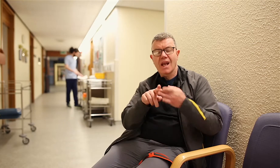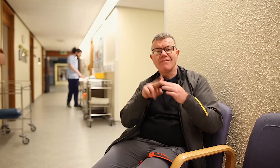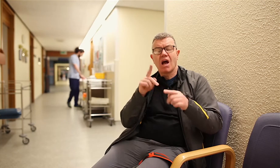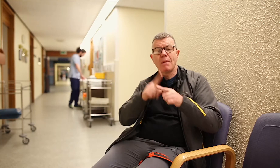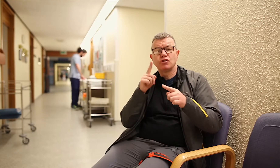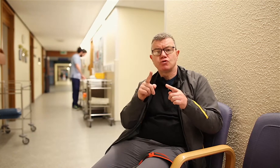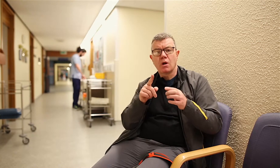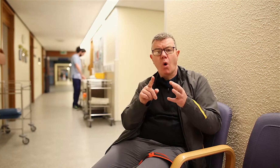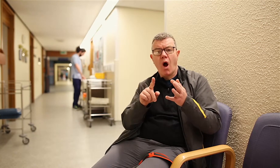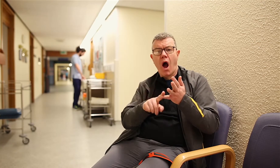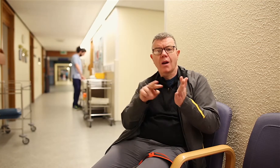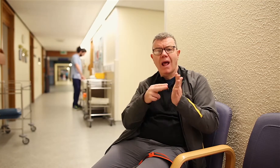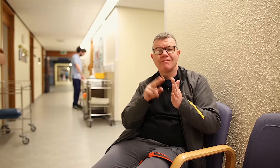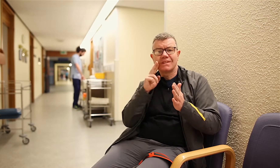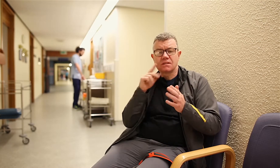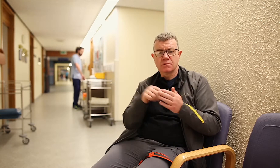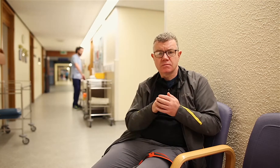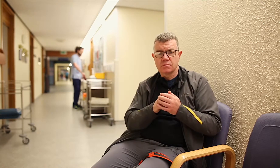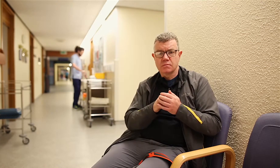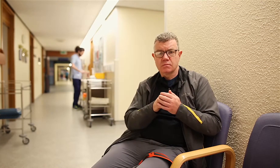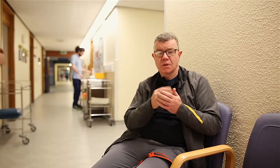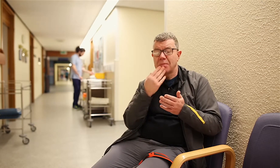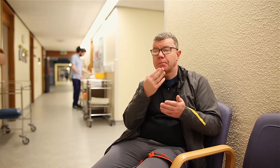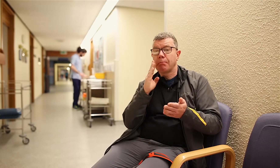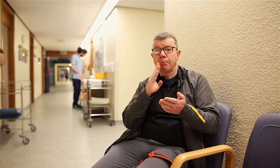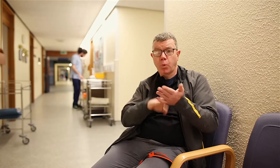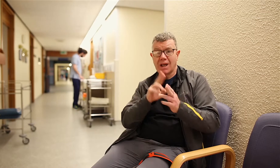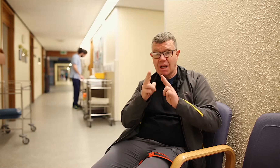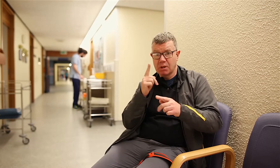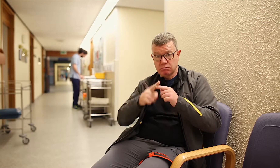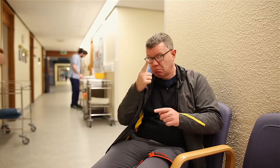If it's an emergency or an unplanned visit, book an interpreter as soon as possible.